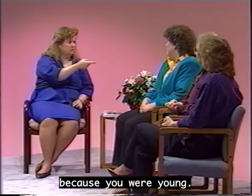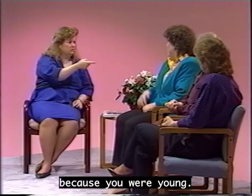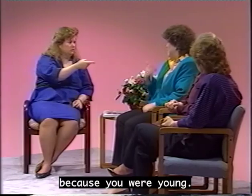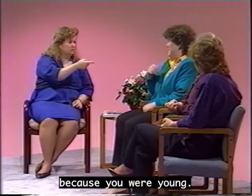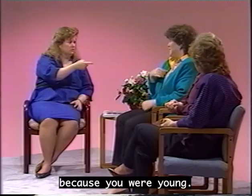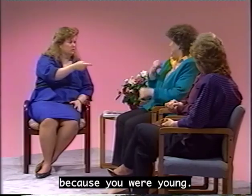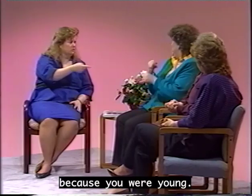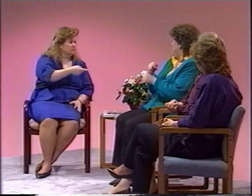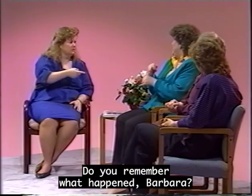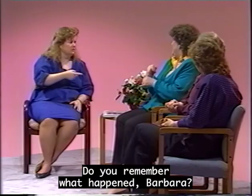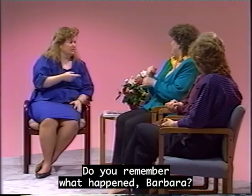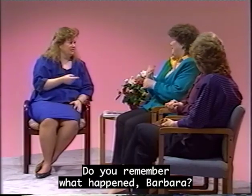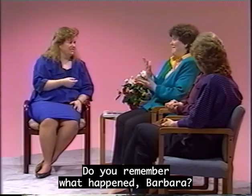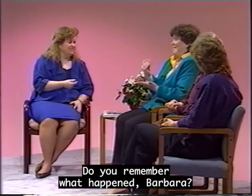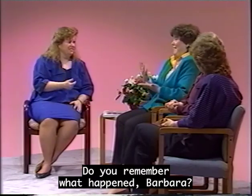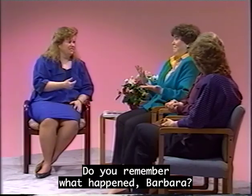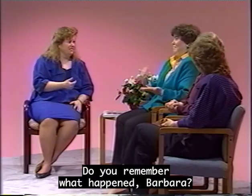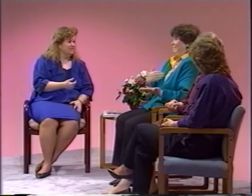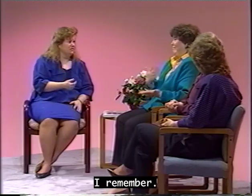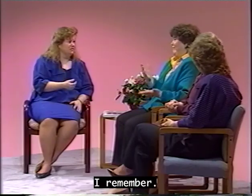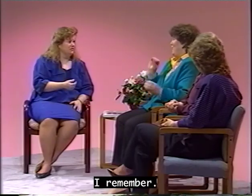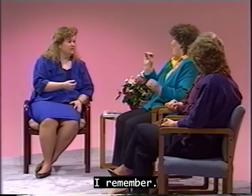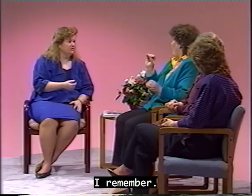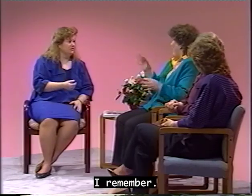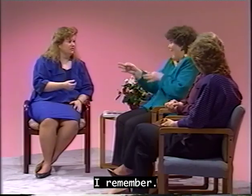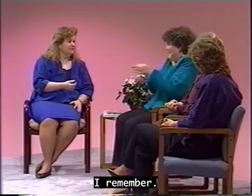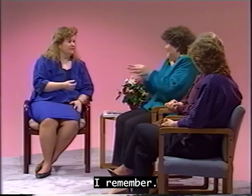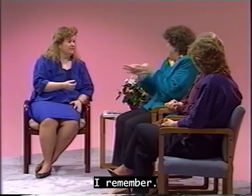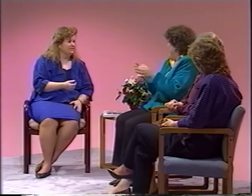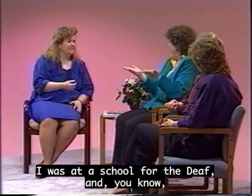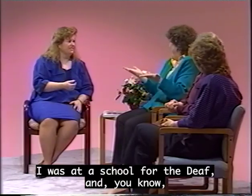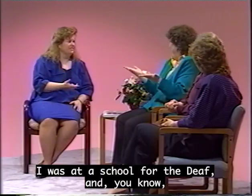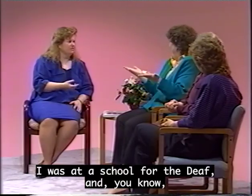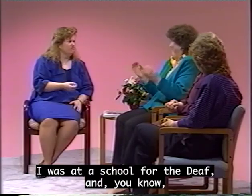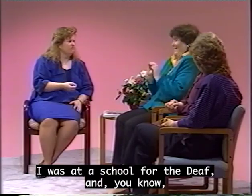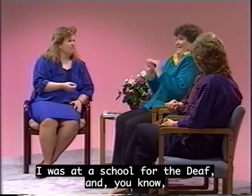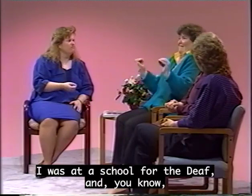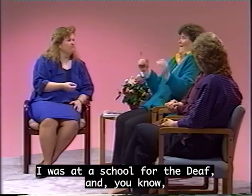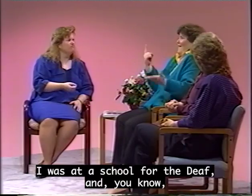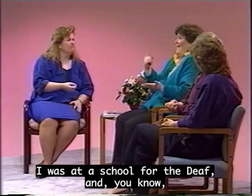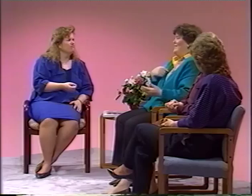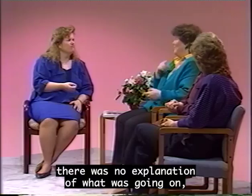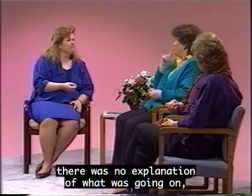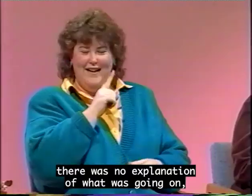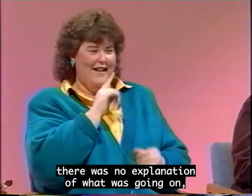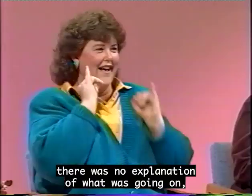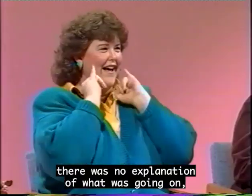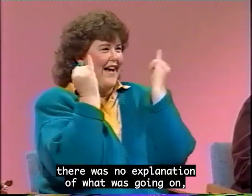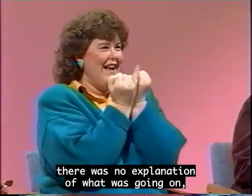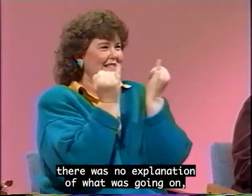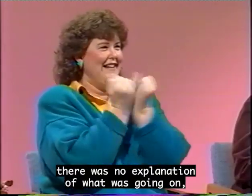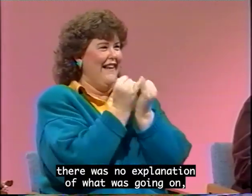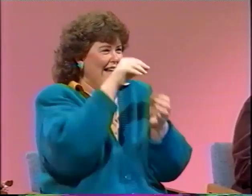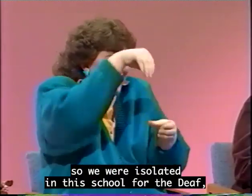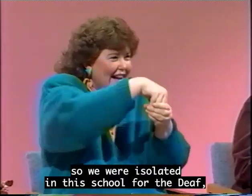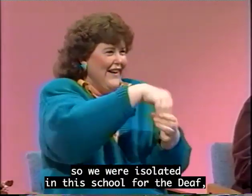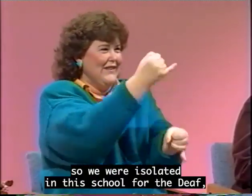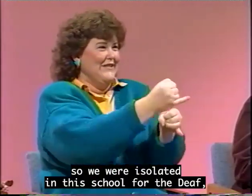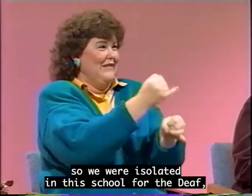Do you I remember was. what happened, Barbara? I remember I was at a school for the deaf, and there was no explanation of what was going on. So we were